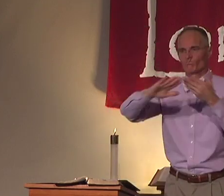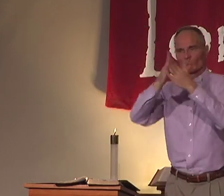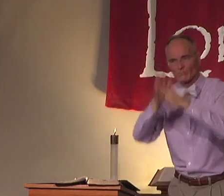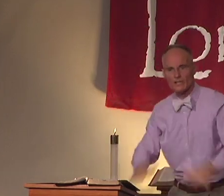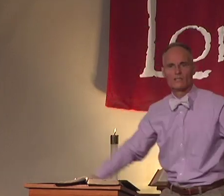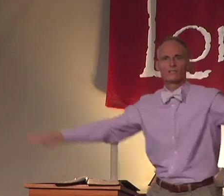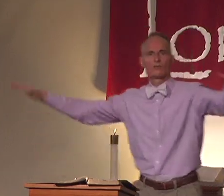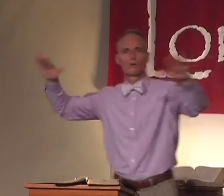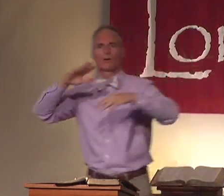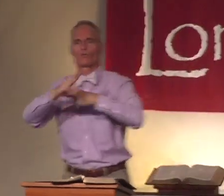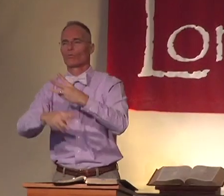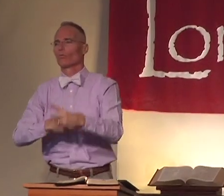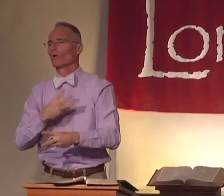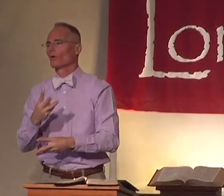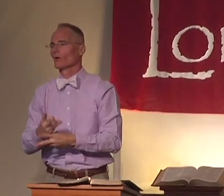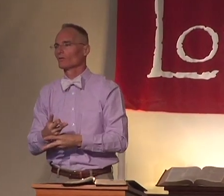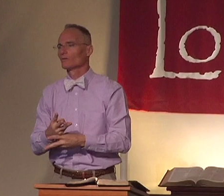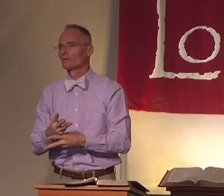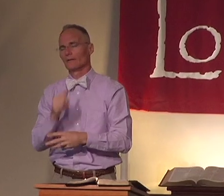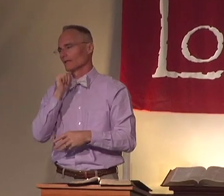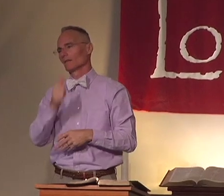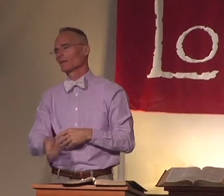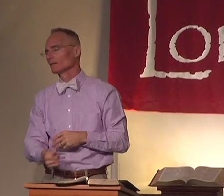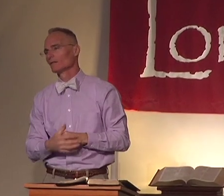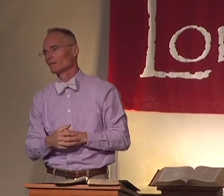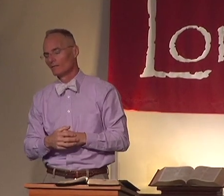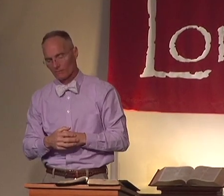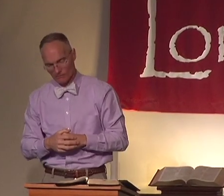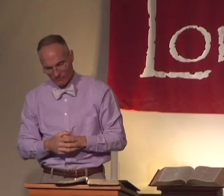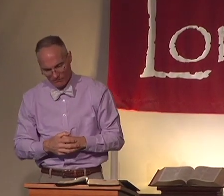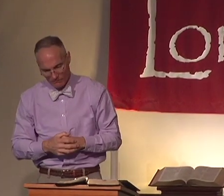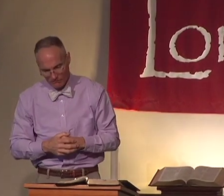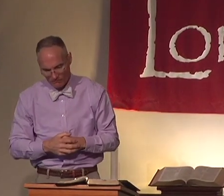That will bring peace to the world. And it didn't.